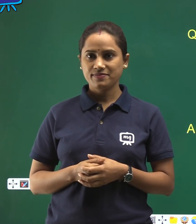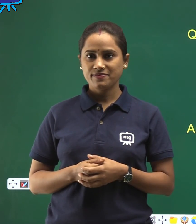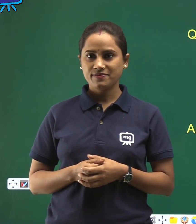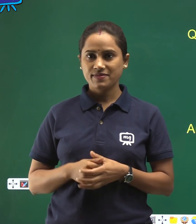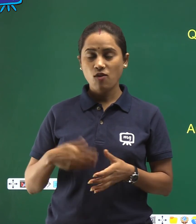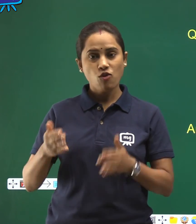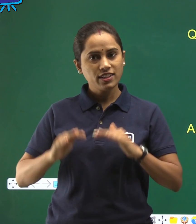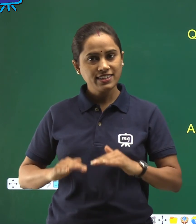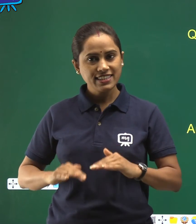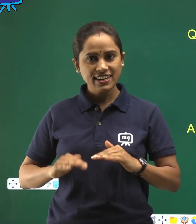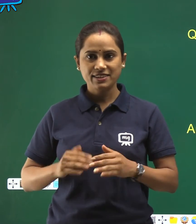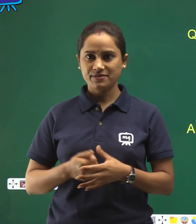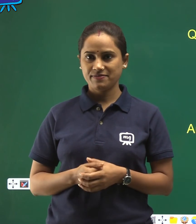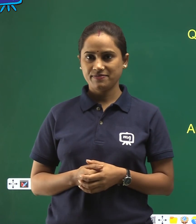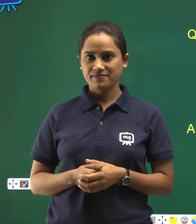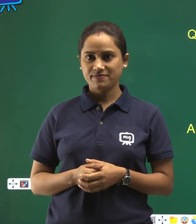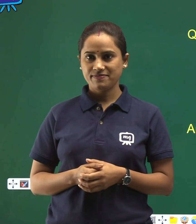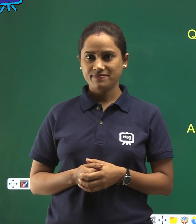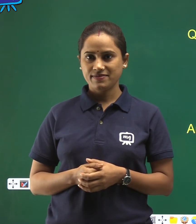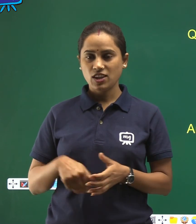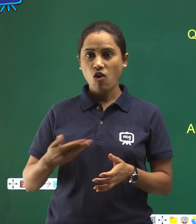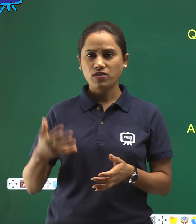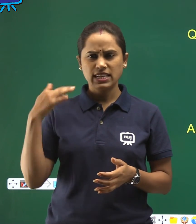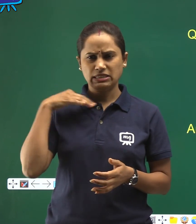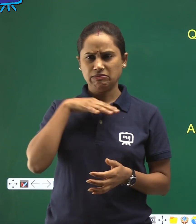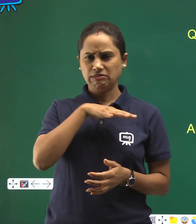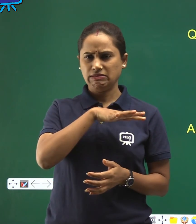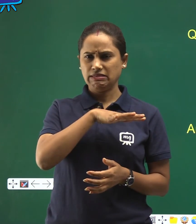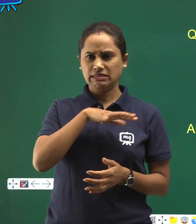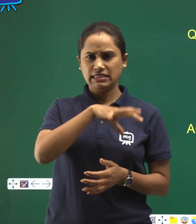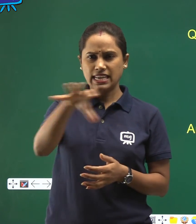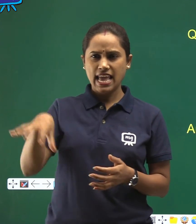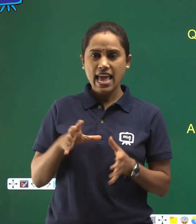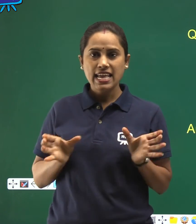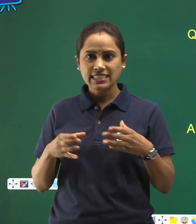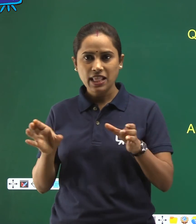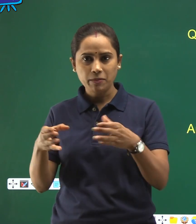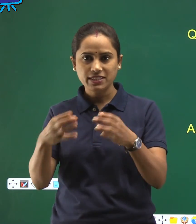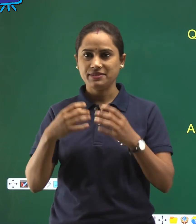for the children of the slums?